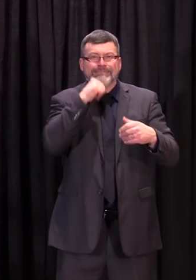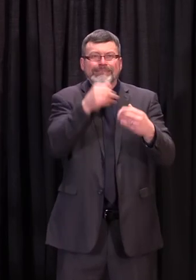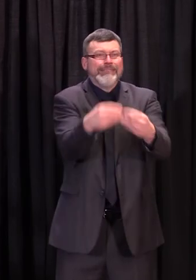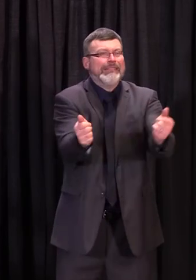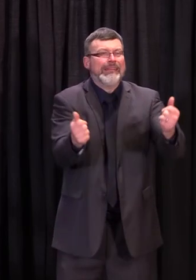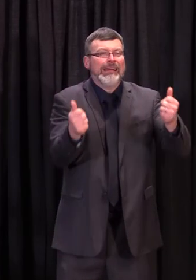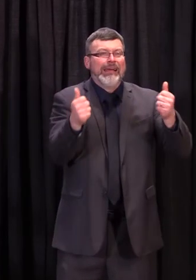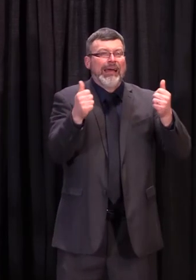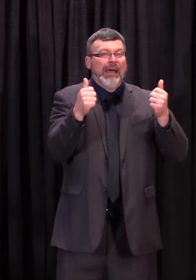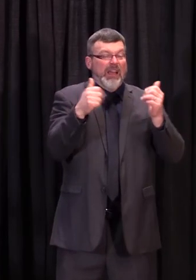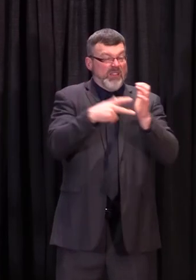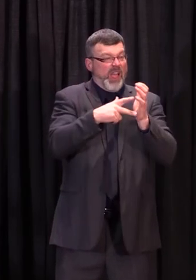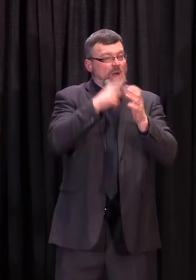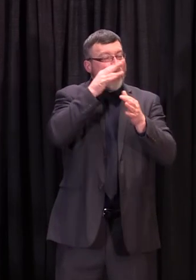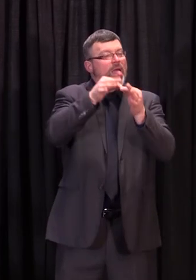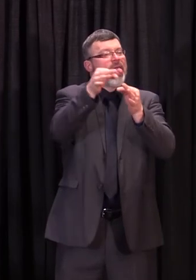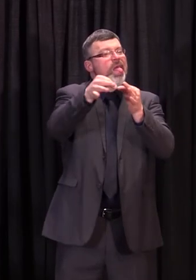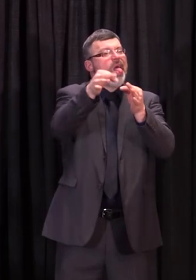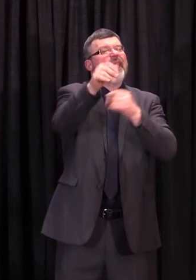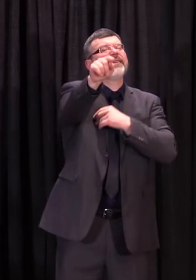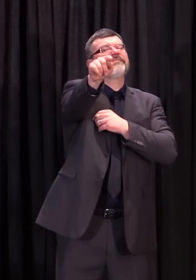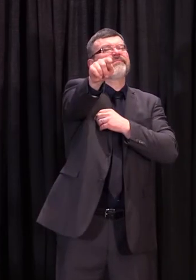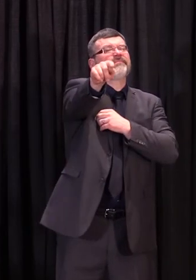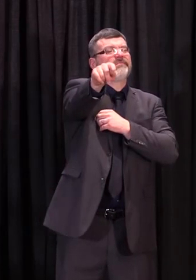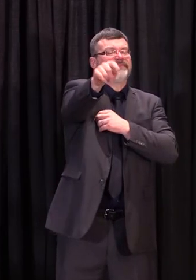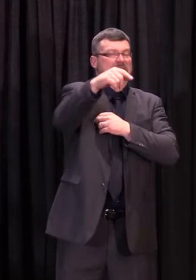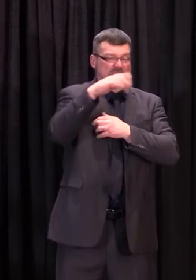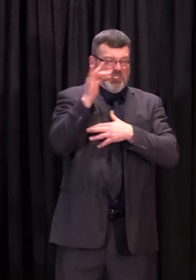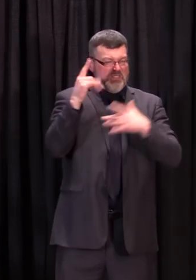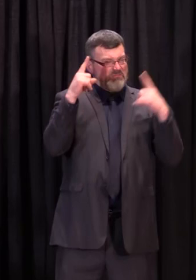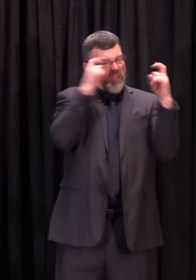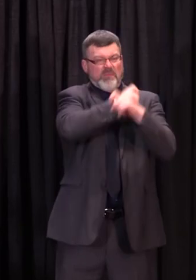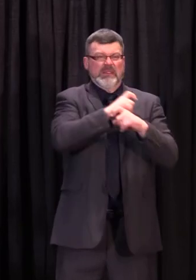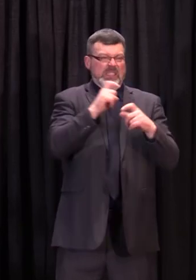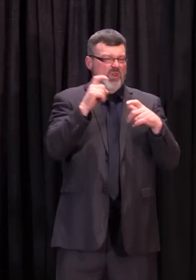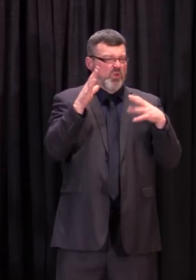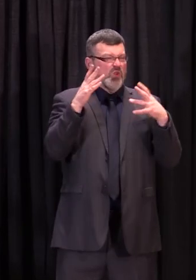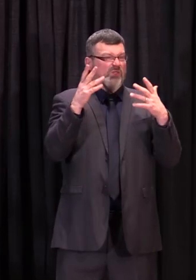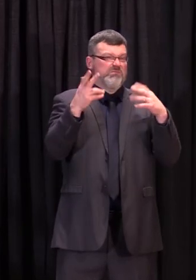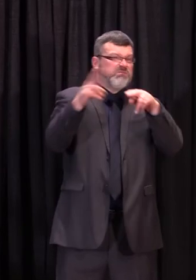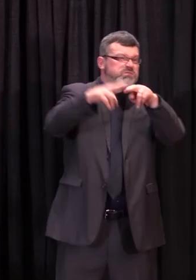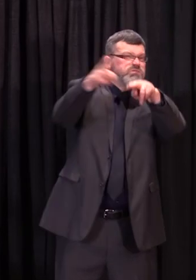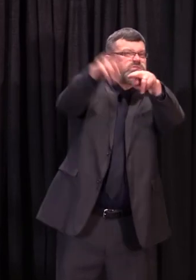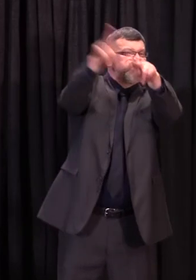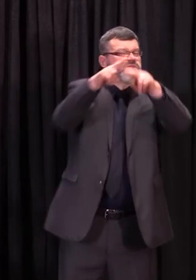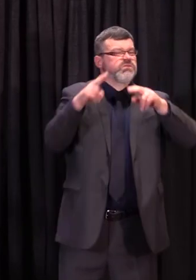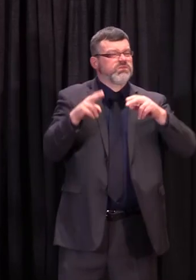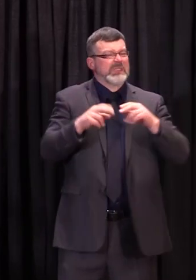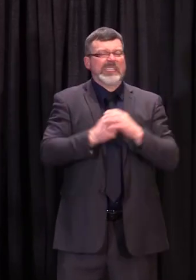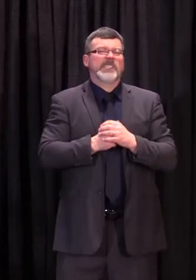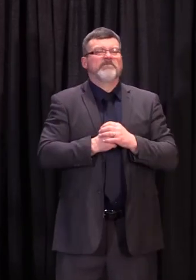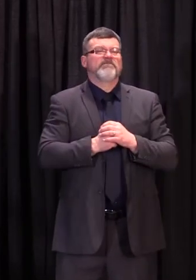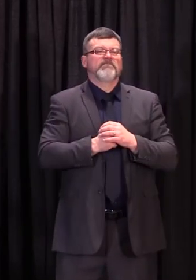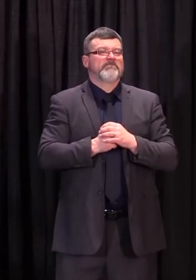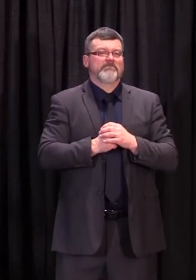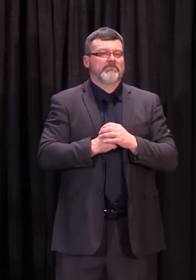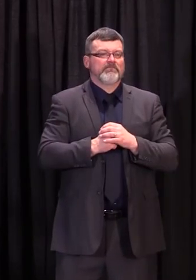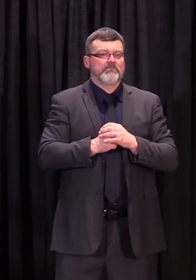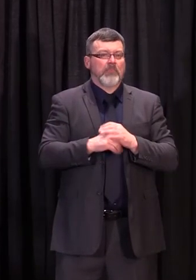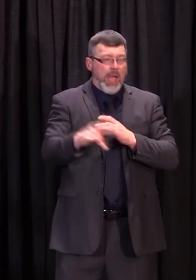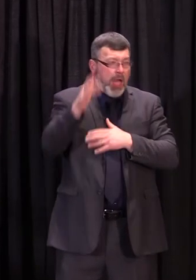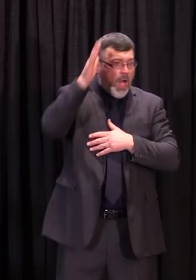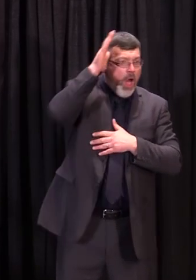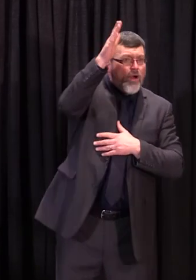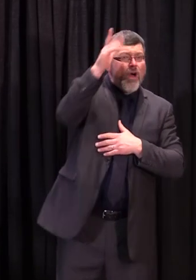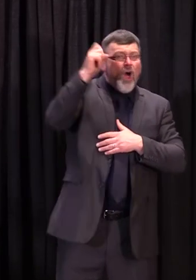bigger and more complex. Future governors and legislators will have to make decisions that are regressive,